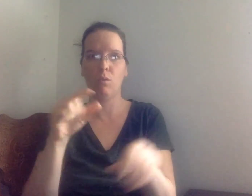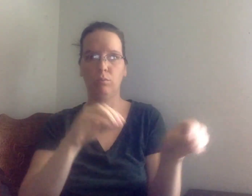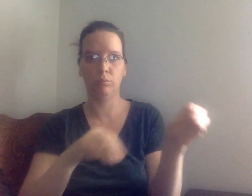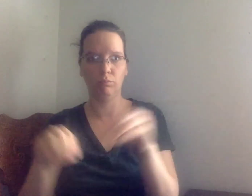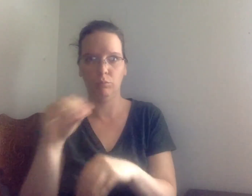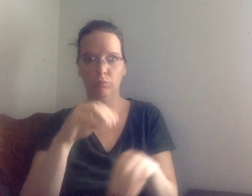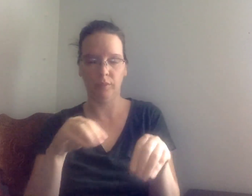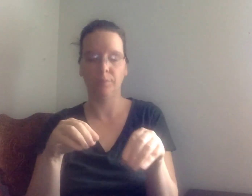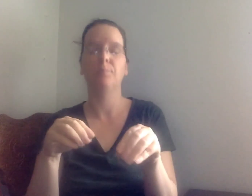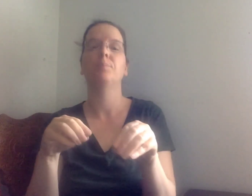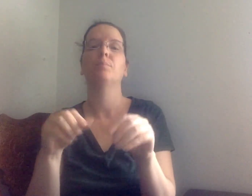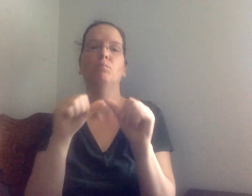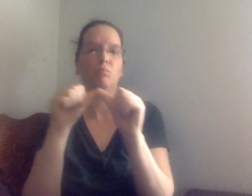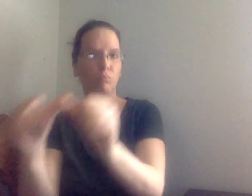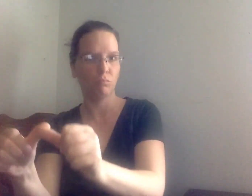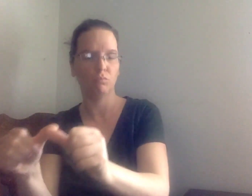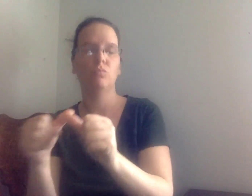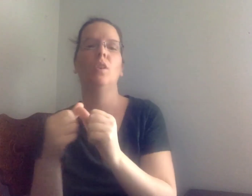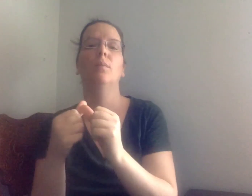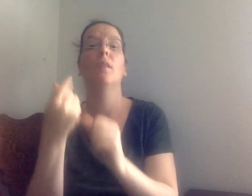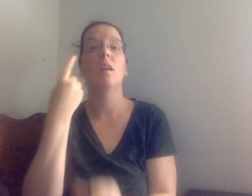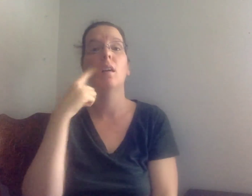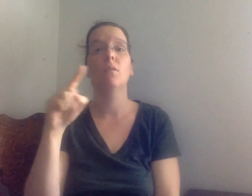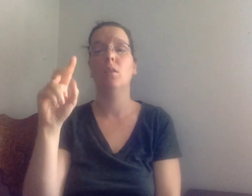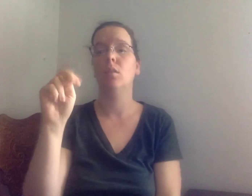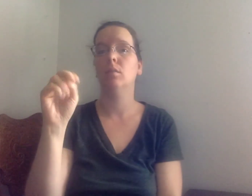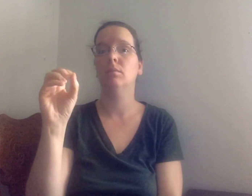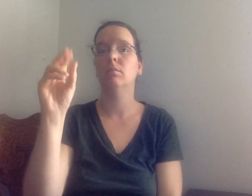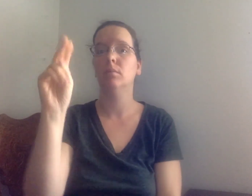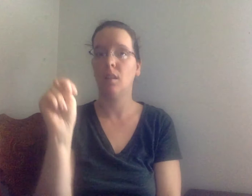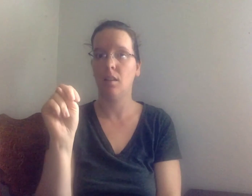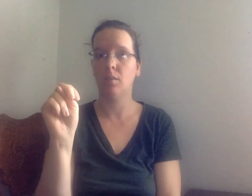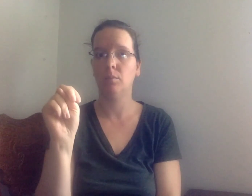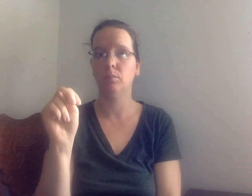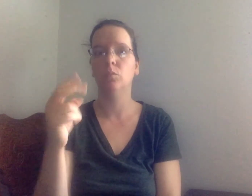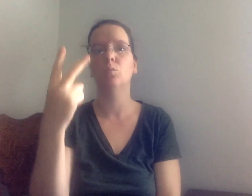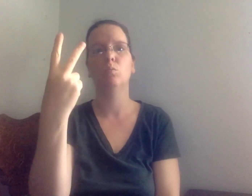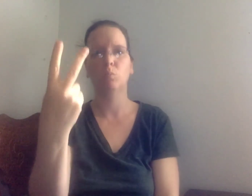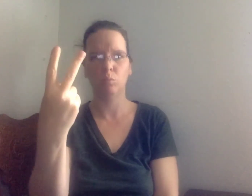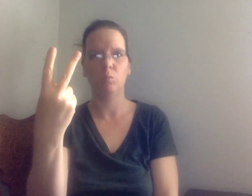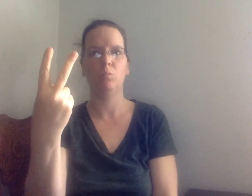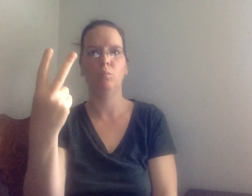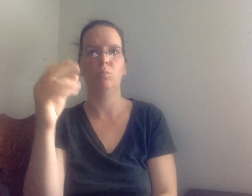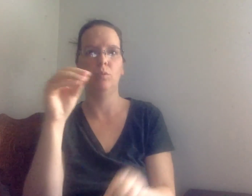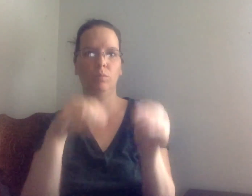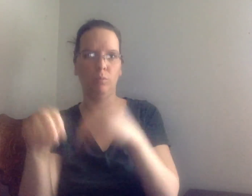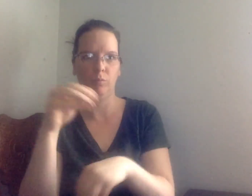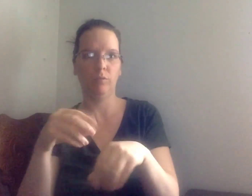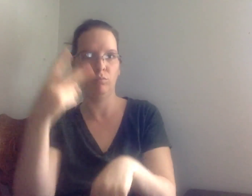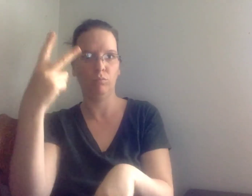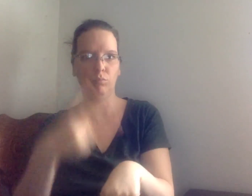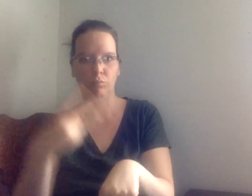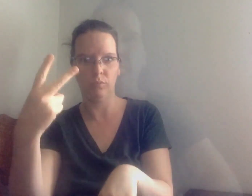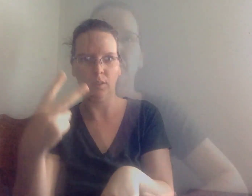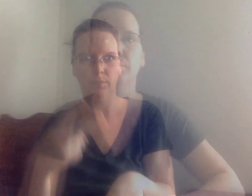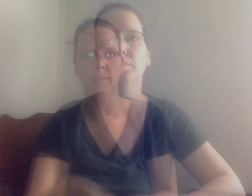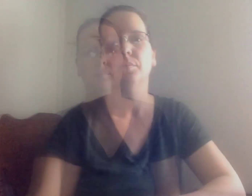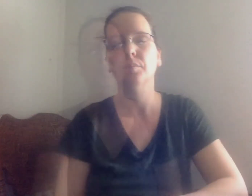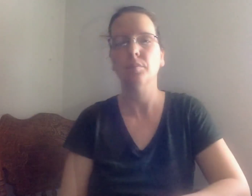it's one long movement, a continual movement, and for nouns, it's two movements.